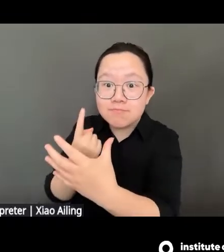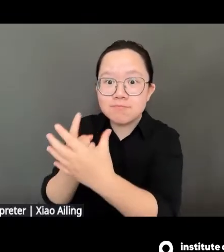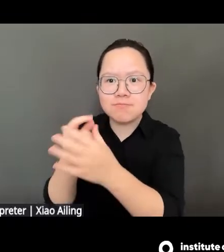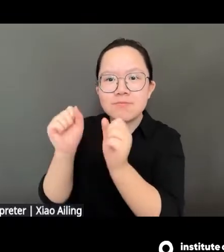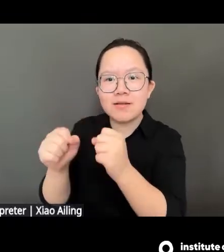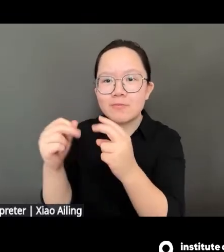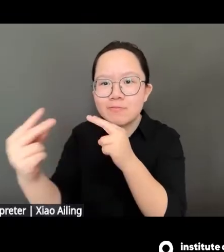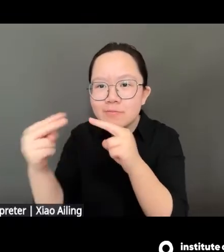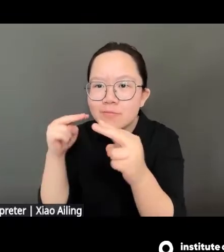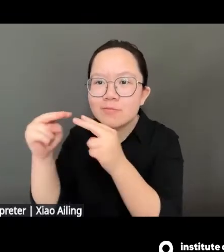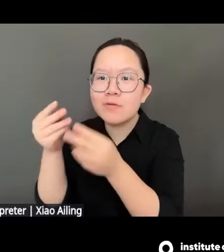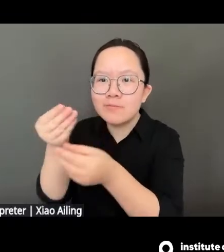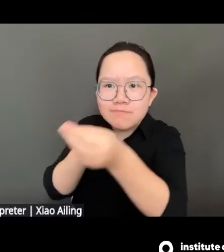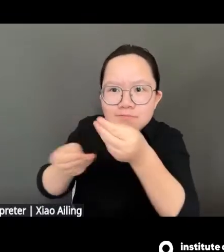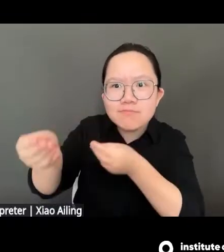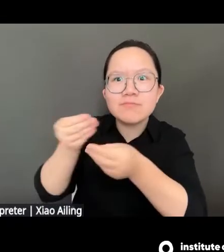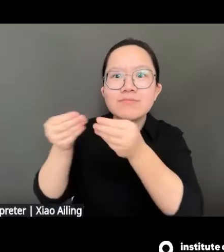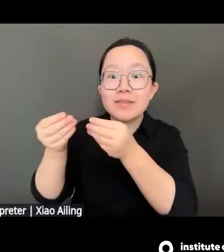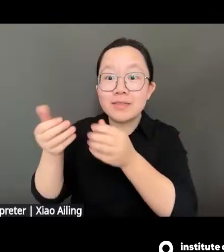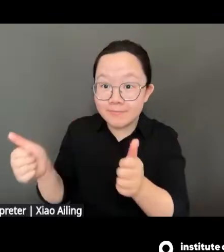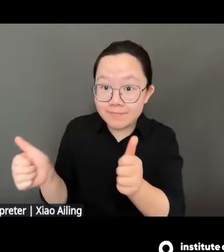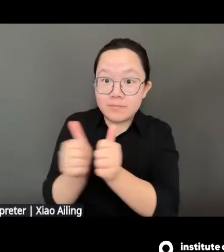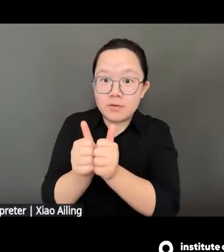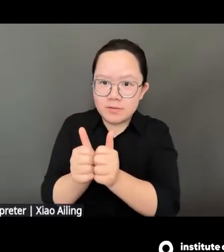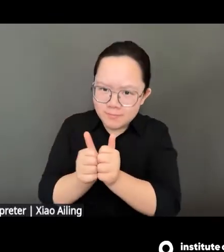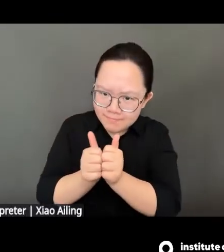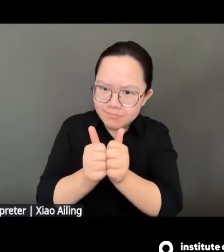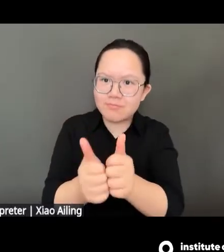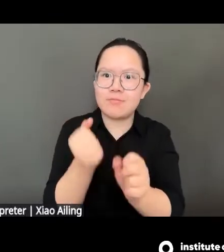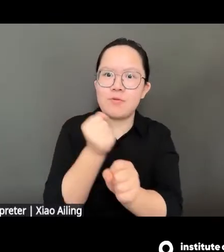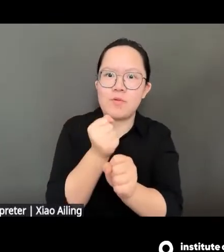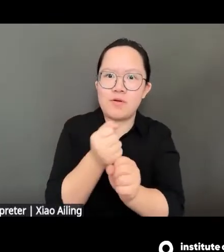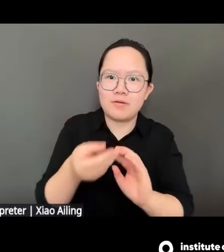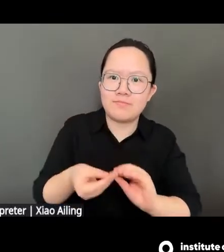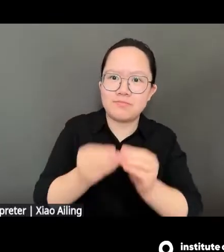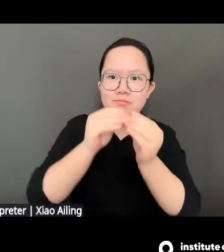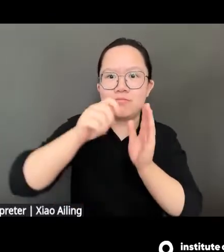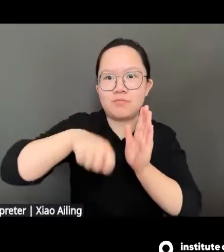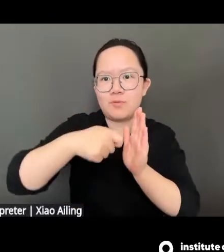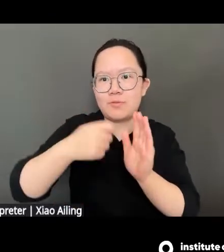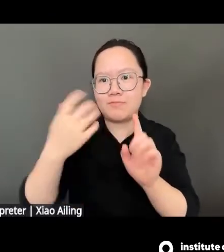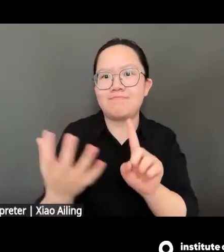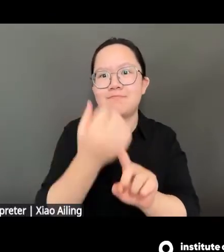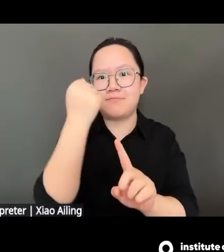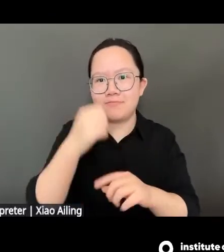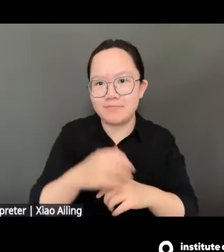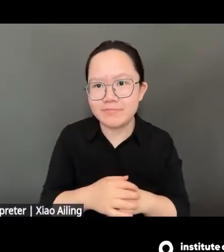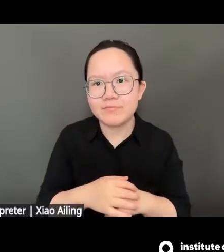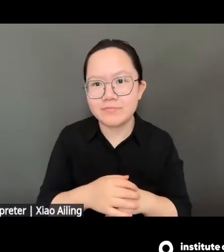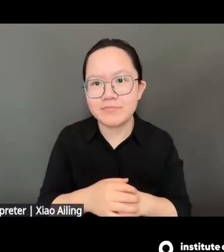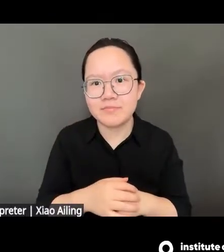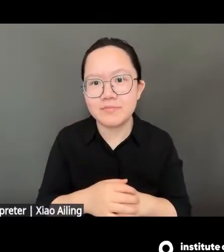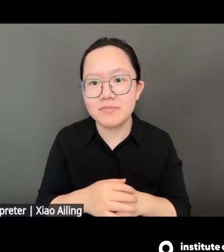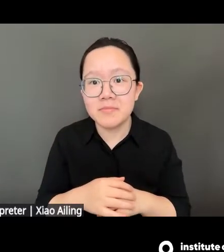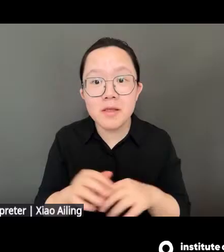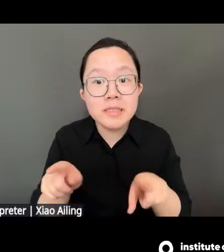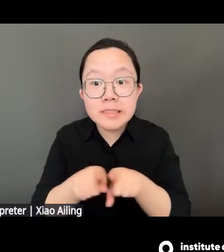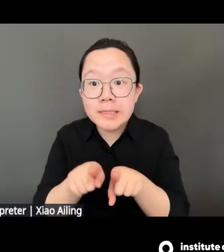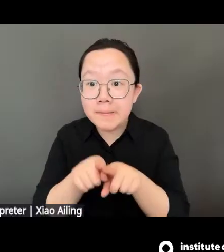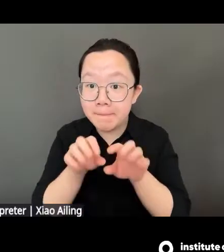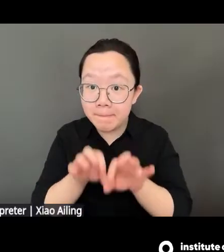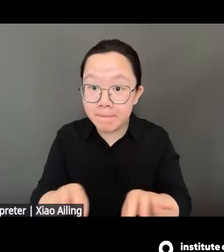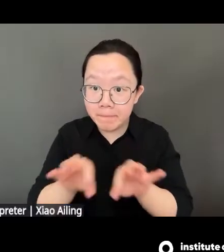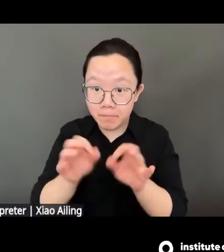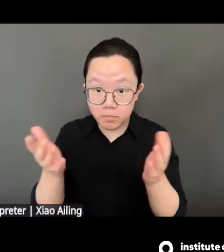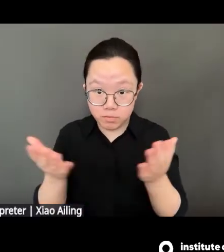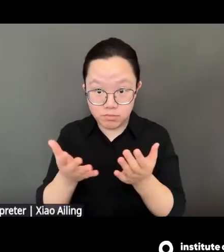of programme staff, researchers and project teams in every country where DID has been active. Above all, I want to